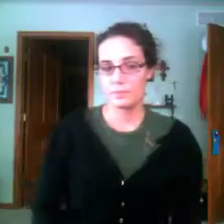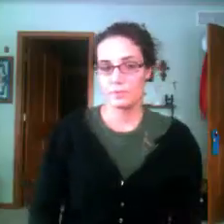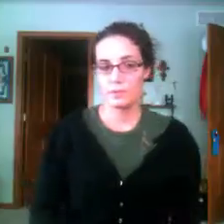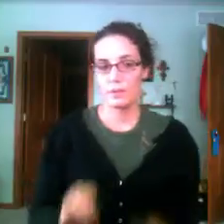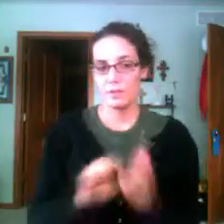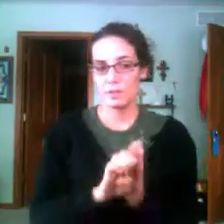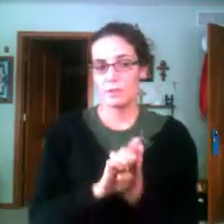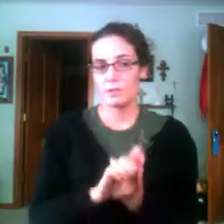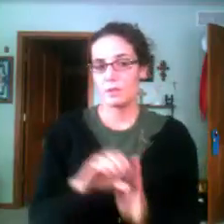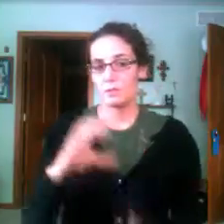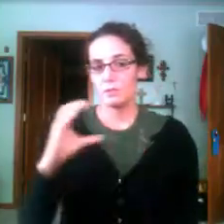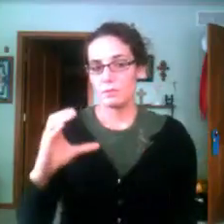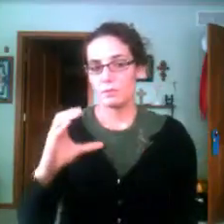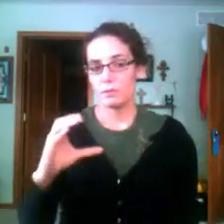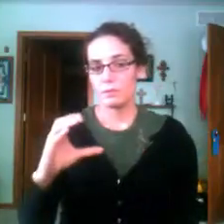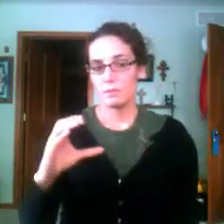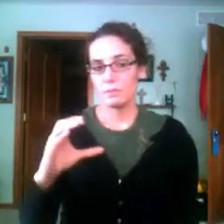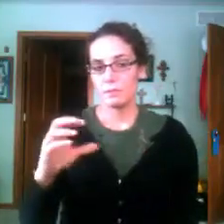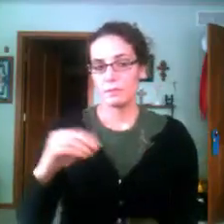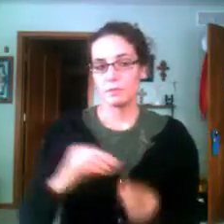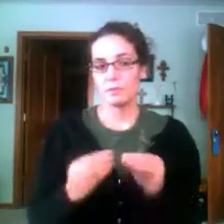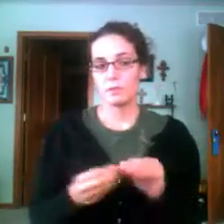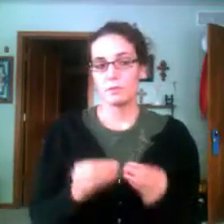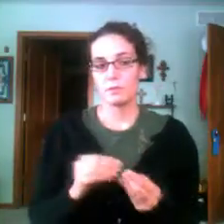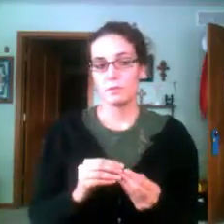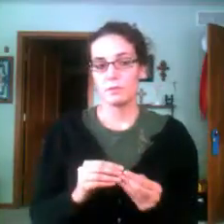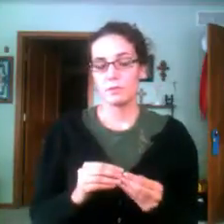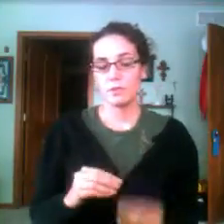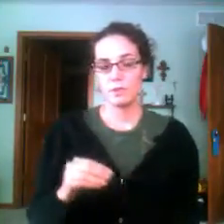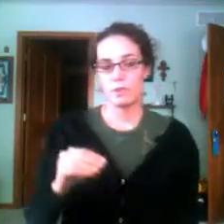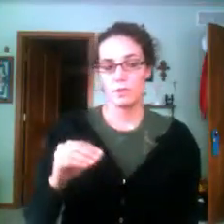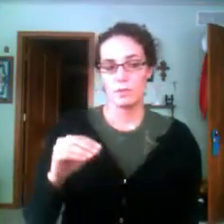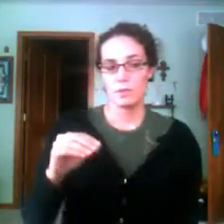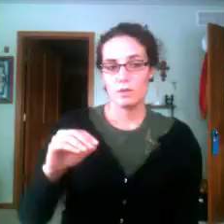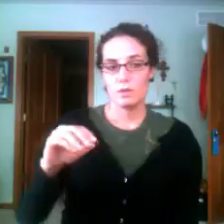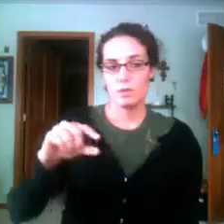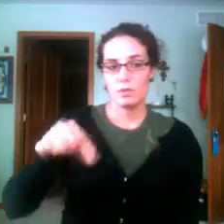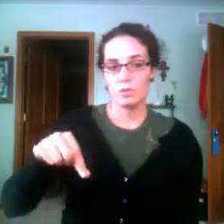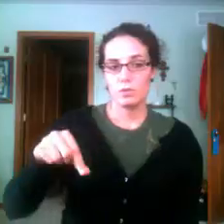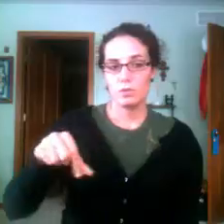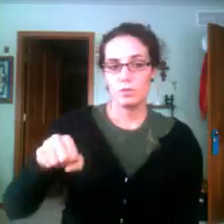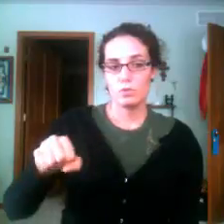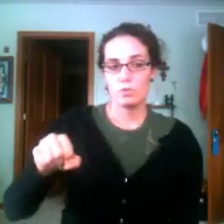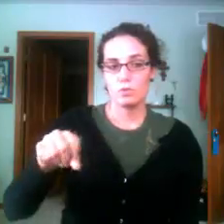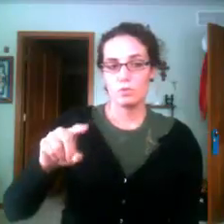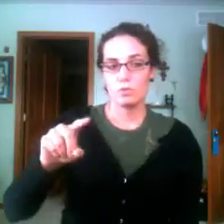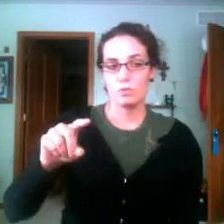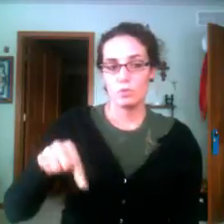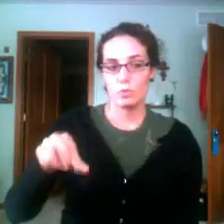is very specific square roots. For example, the square